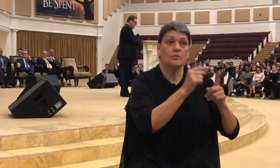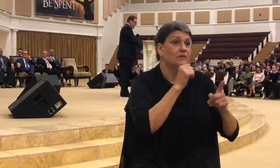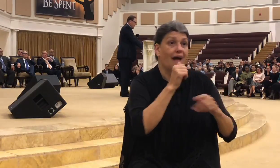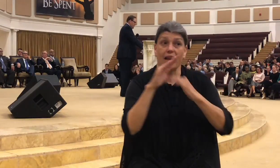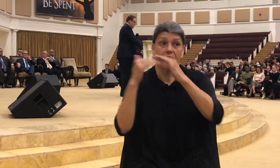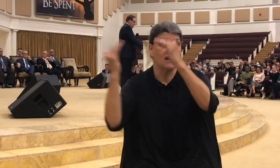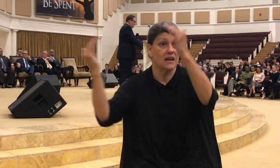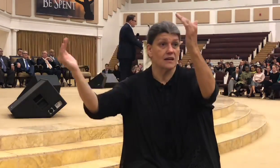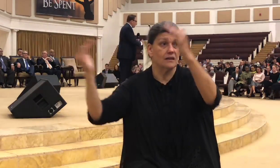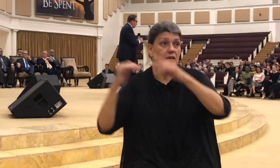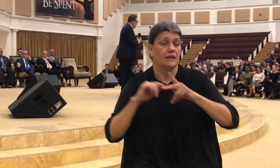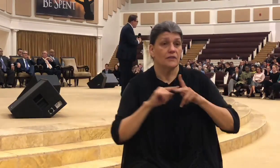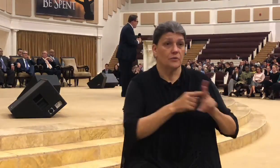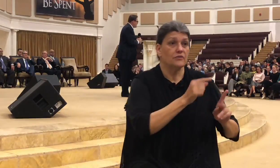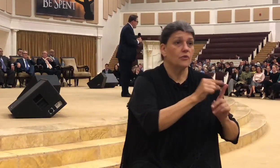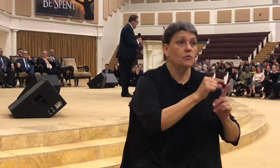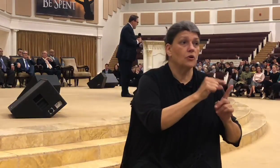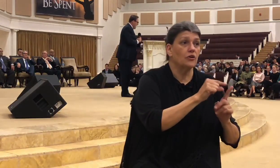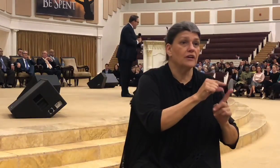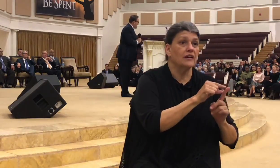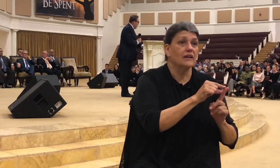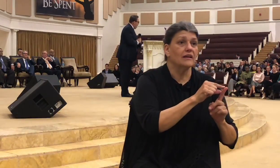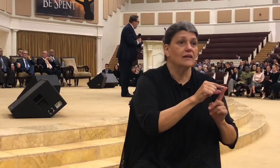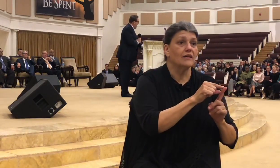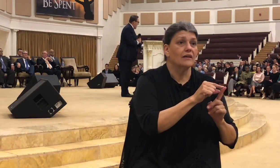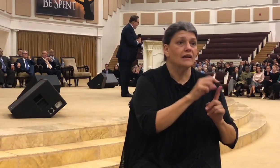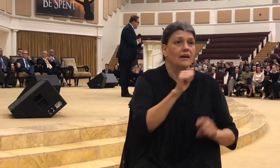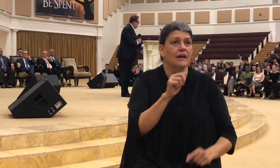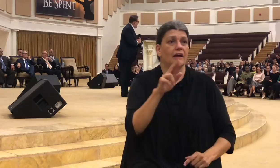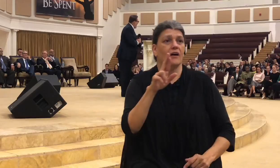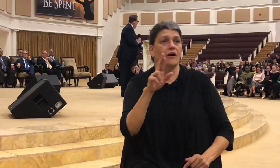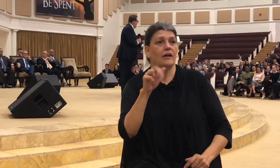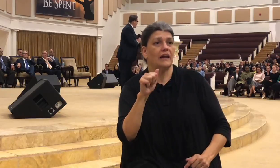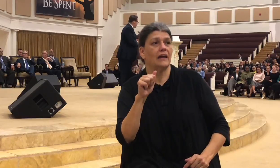heaven. The original word was